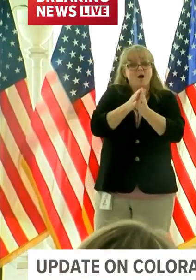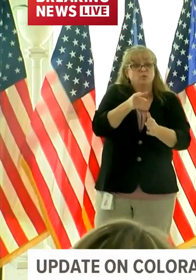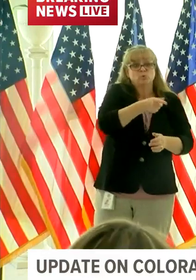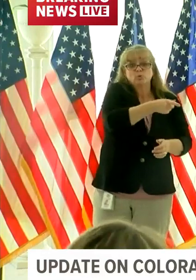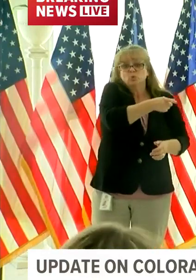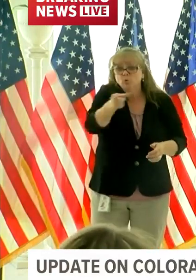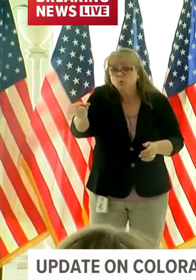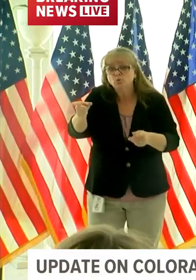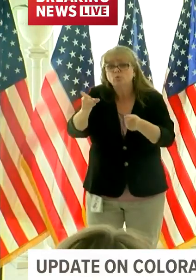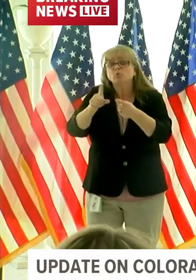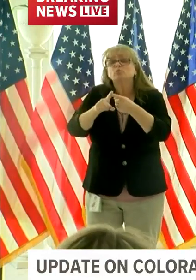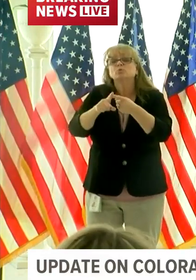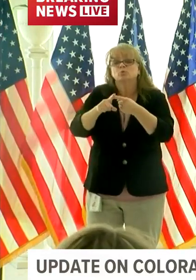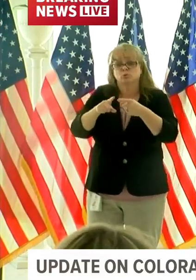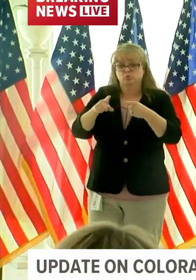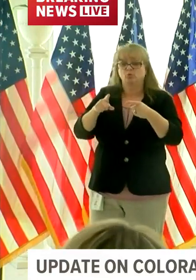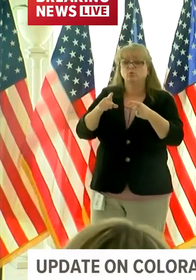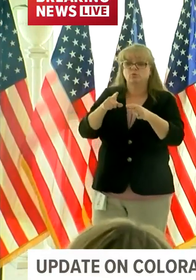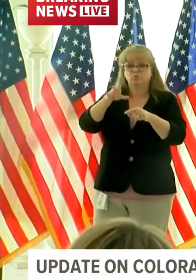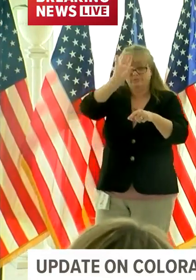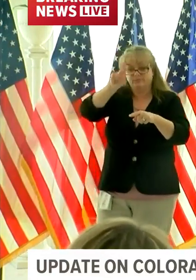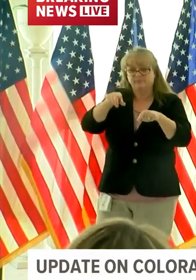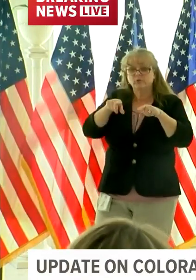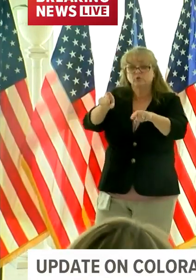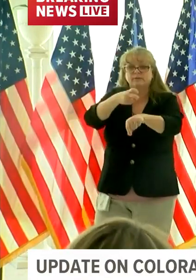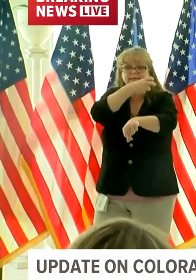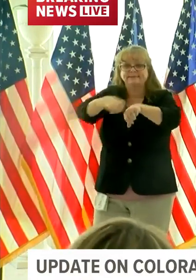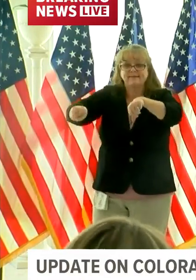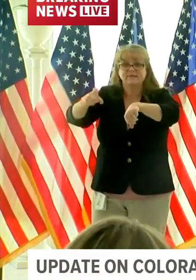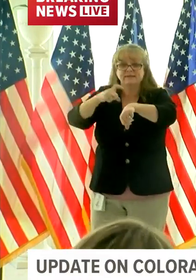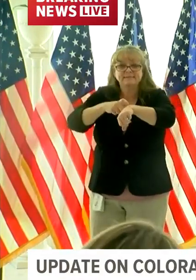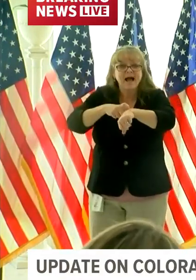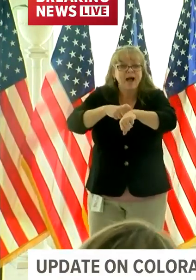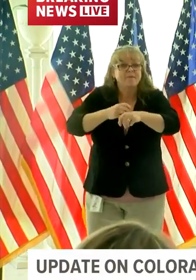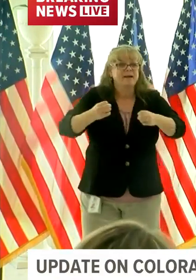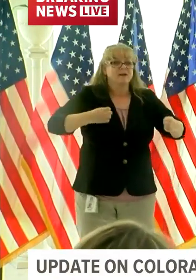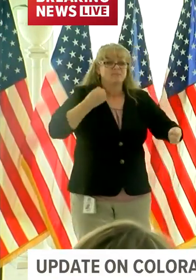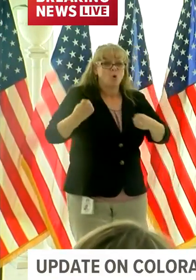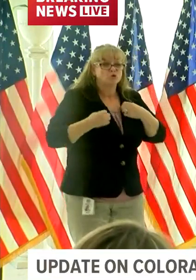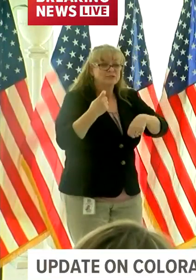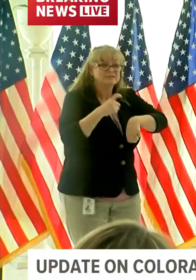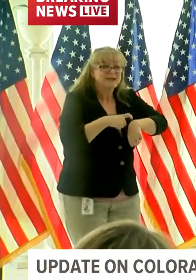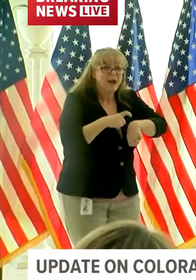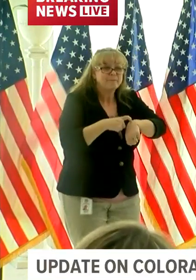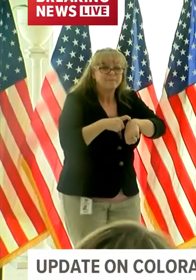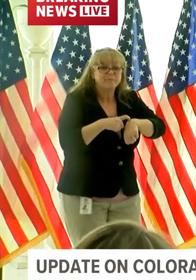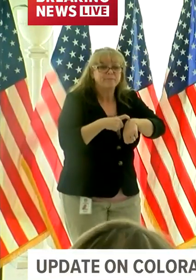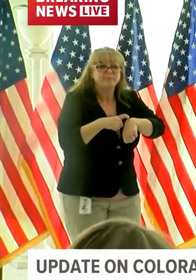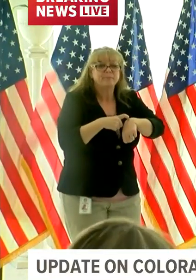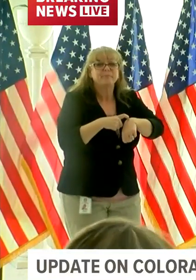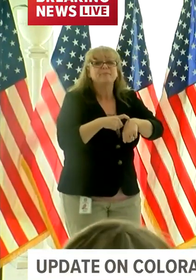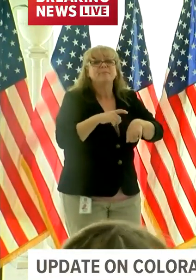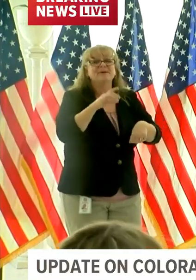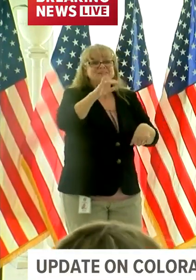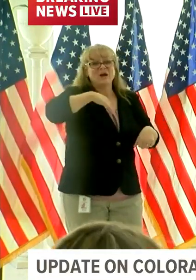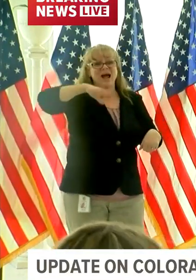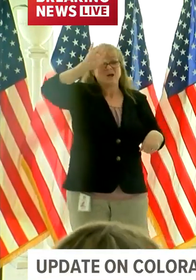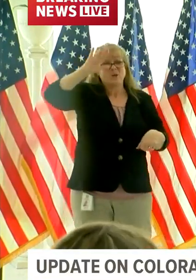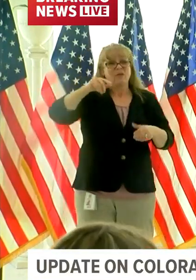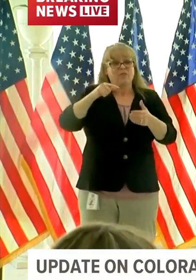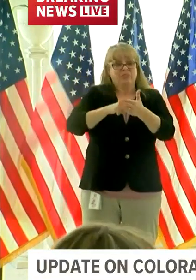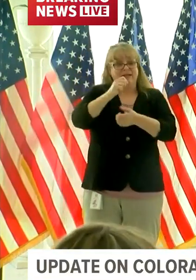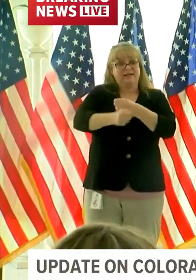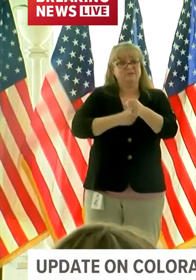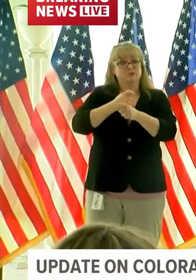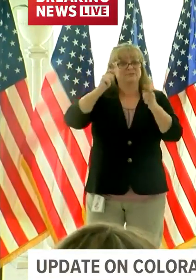crisis. Unfortunately, this year, those plans are going to look a bit different than they have in previous years. Some of you might have seen the